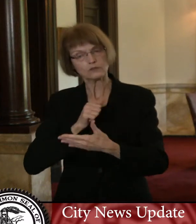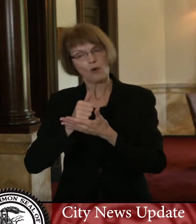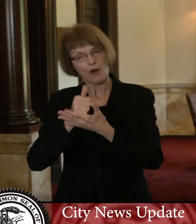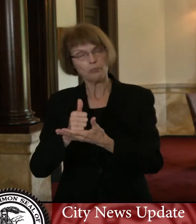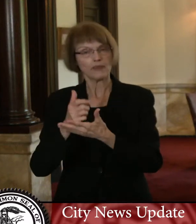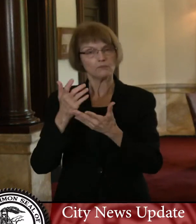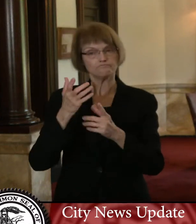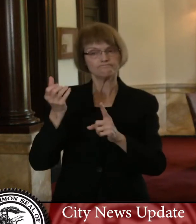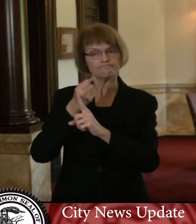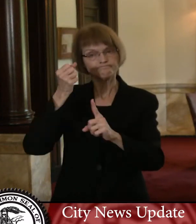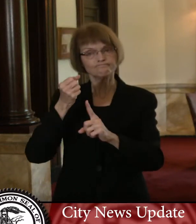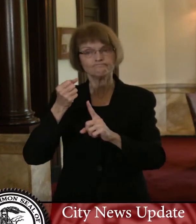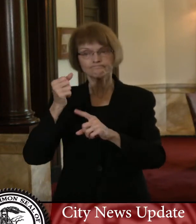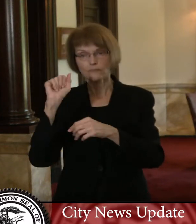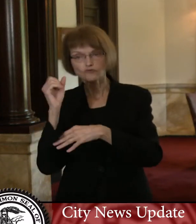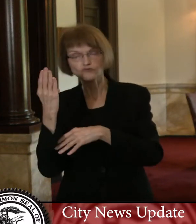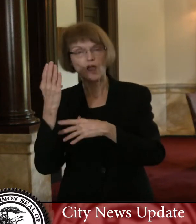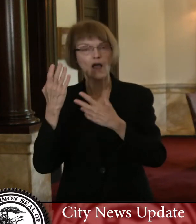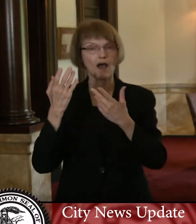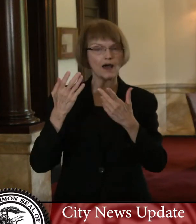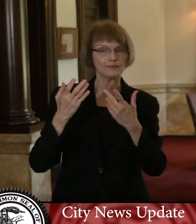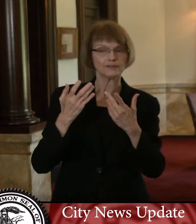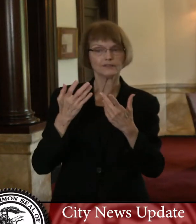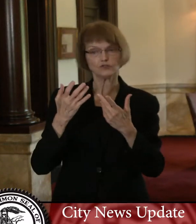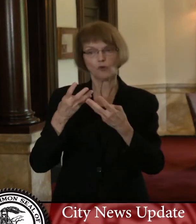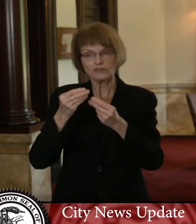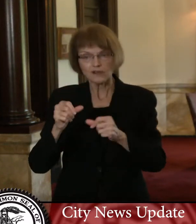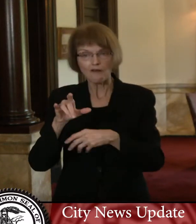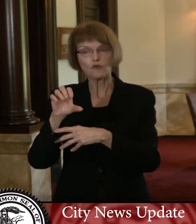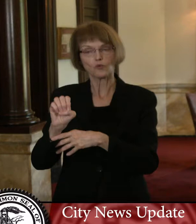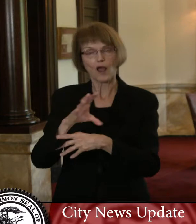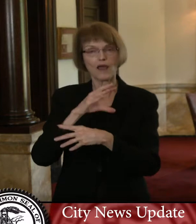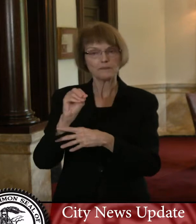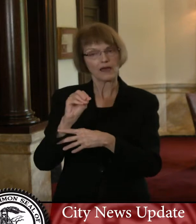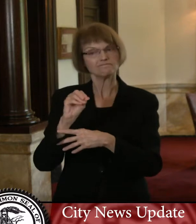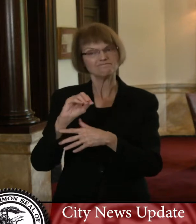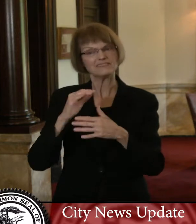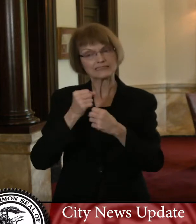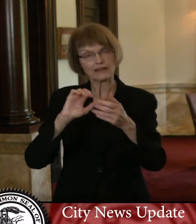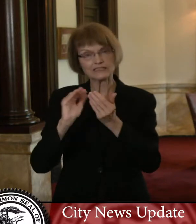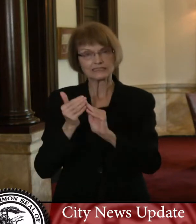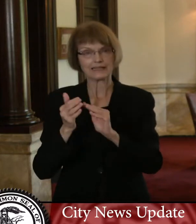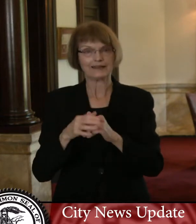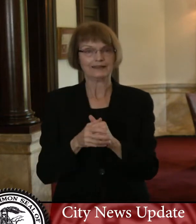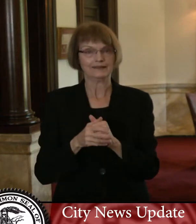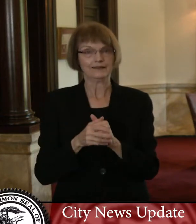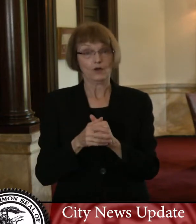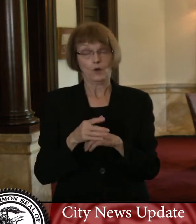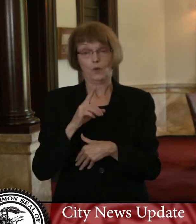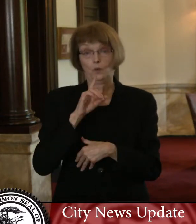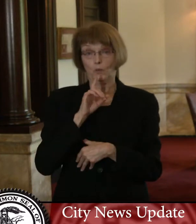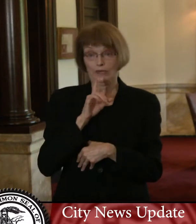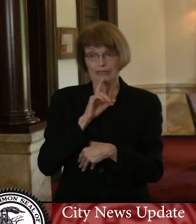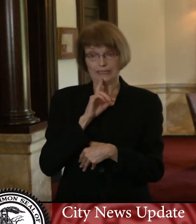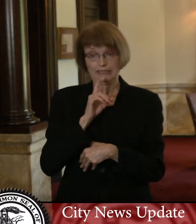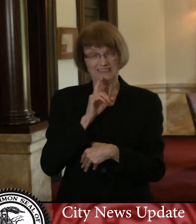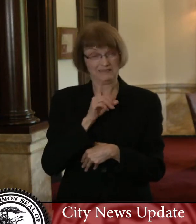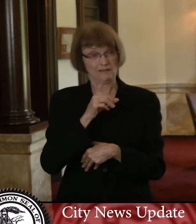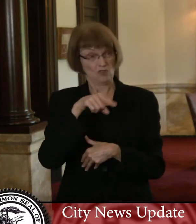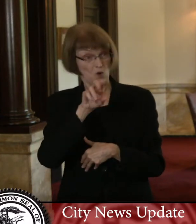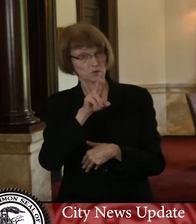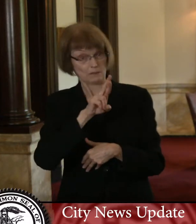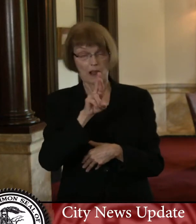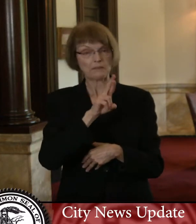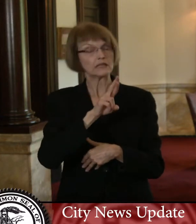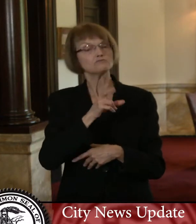St. Louis safer from everyone. Representative Nick Schroer and his crew are out chasing clout while I'm chasing solutions